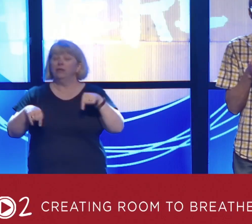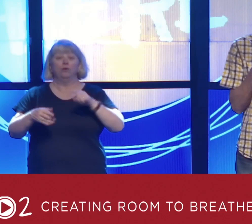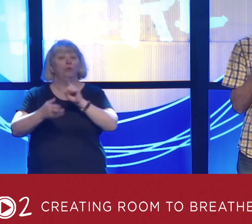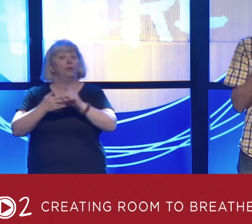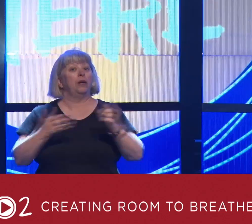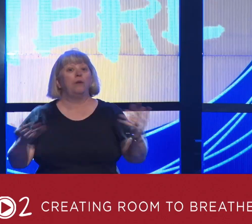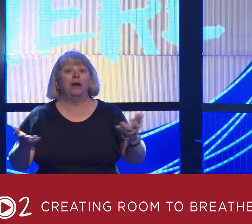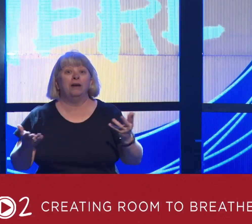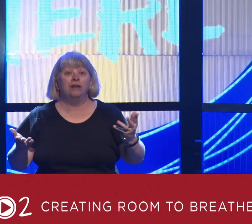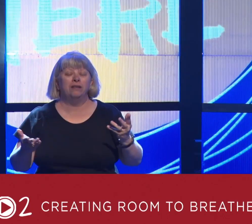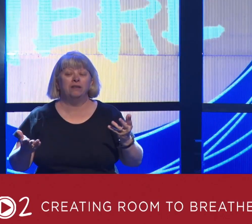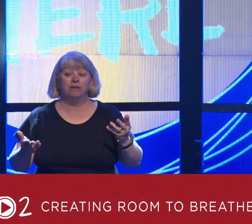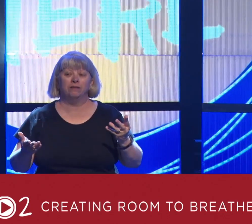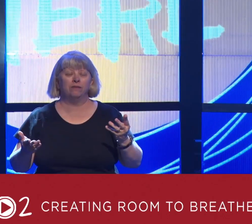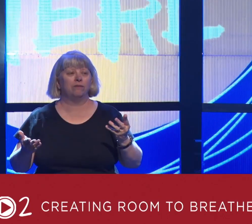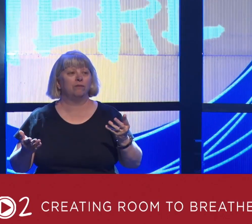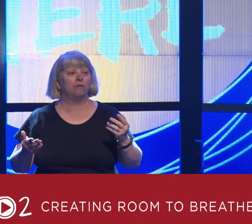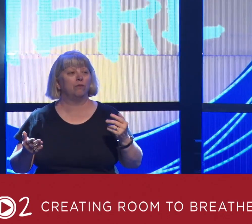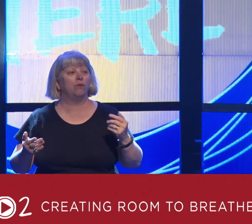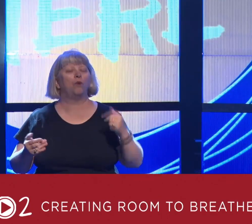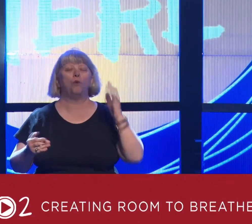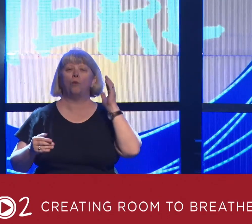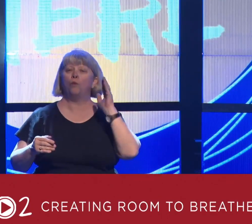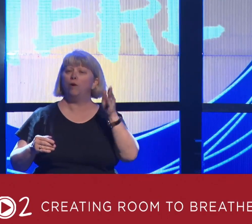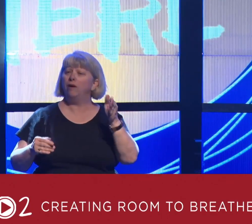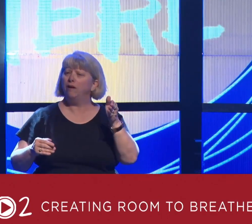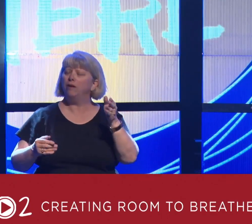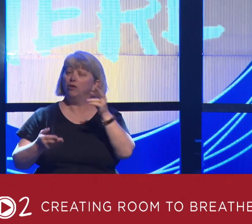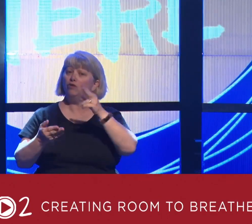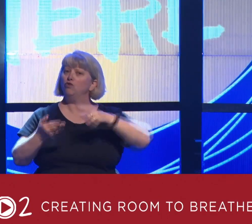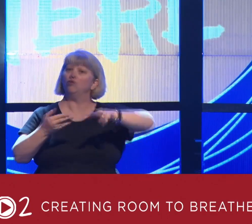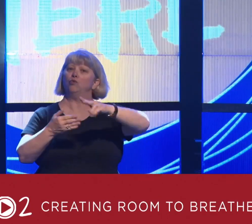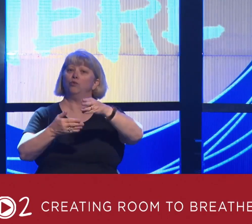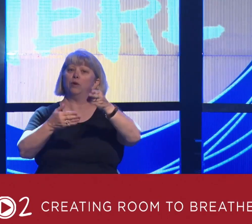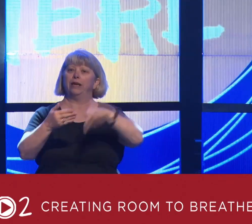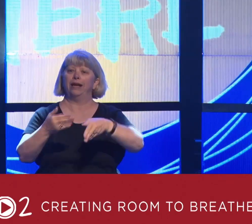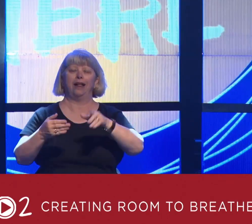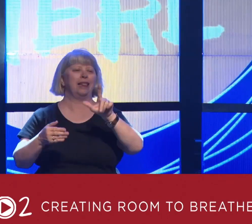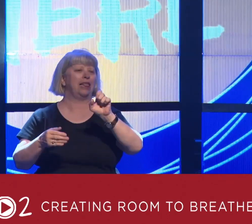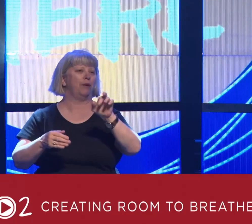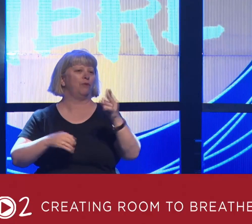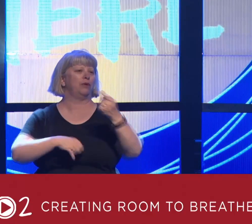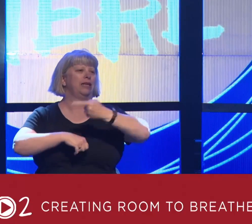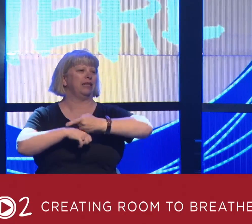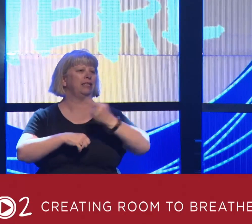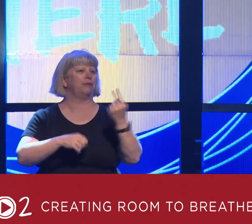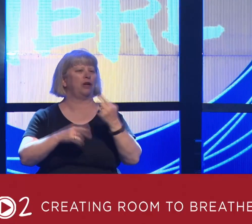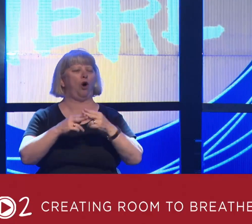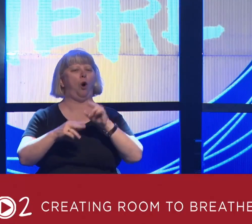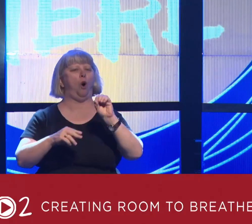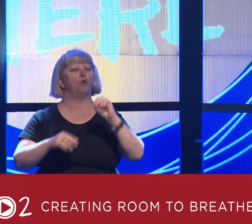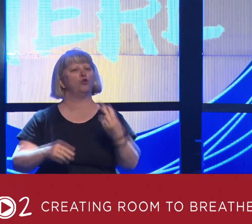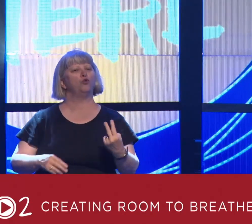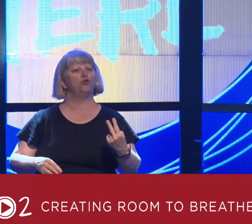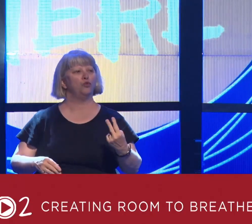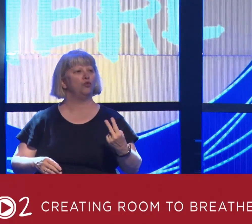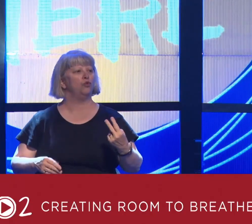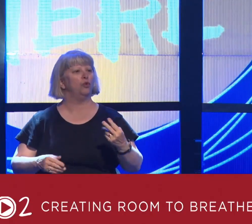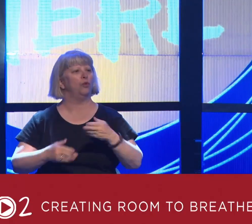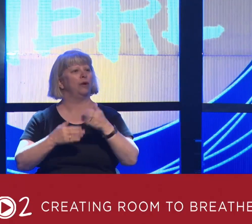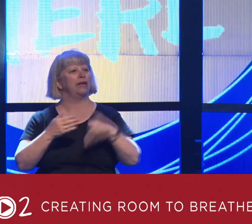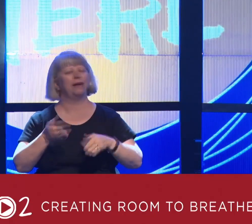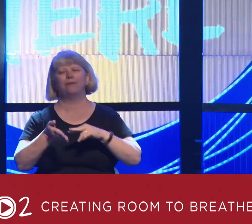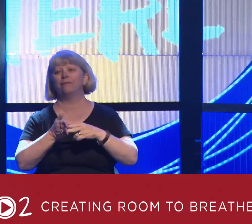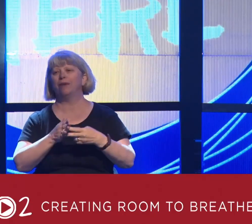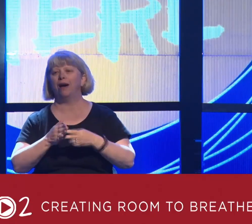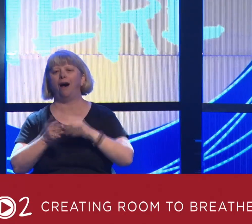is we're having in 2 weekends, Labor Day weekend, we're having what we call an O2 weekend, which